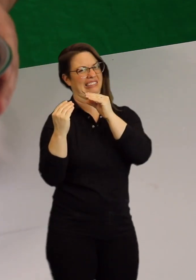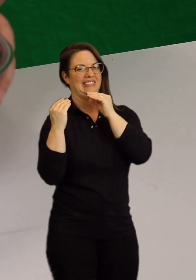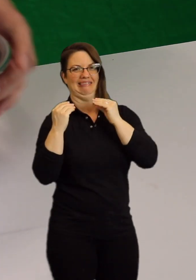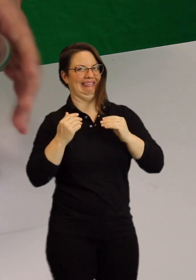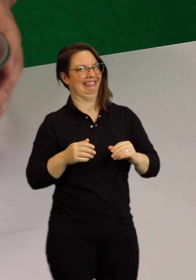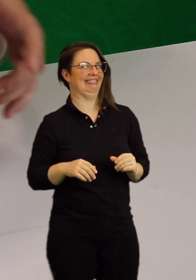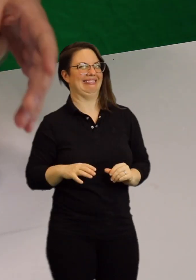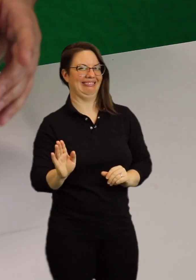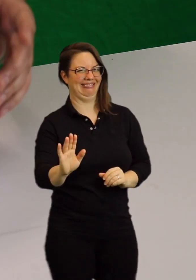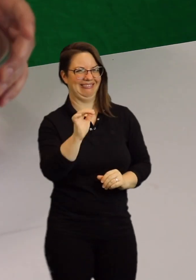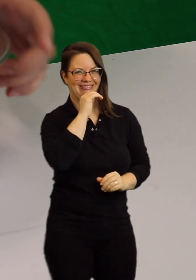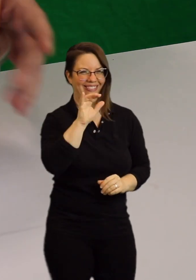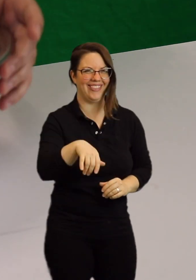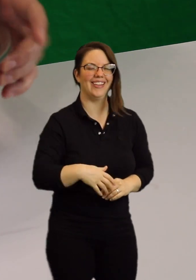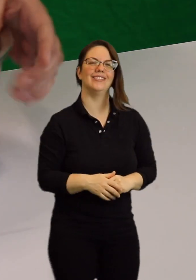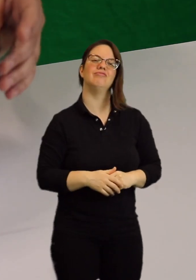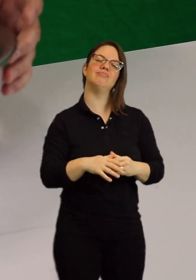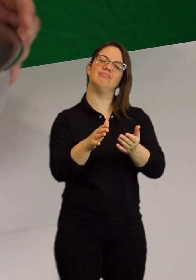slow.